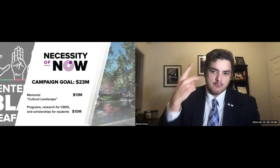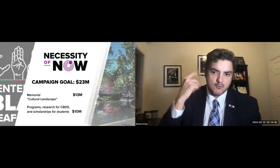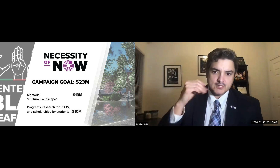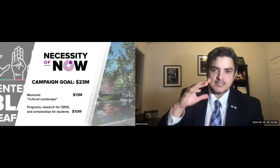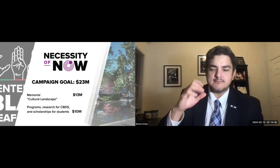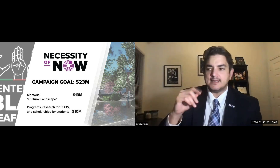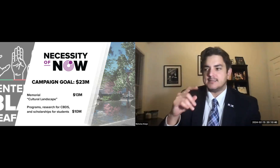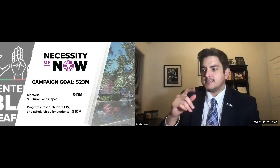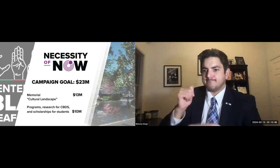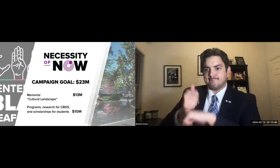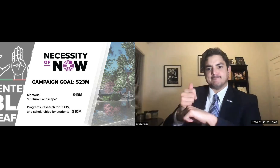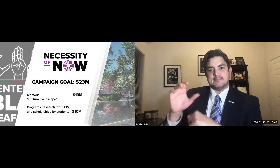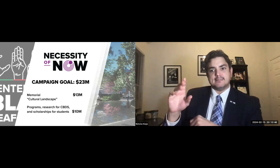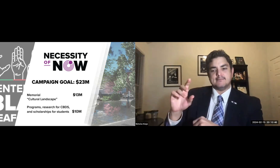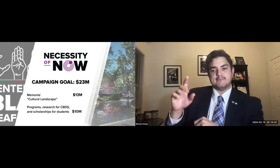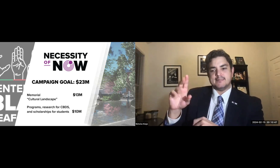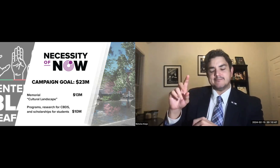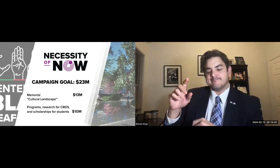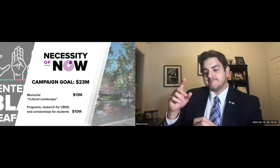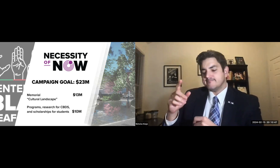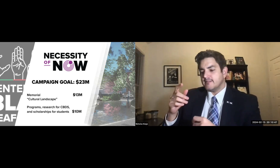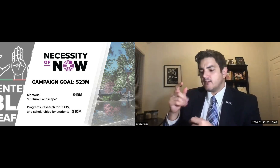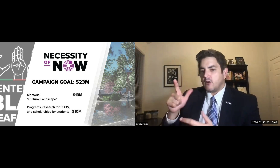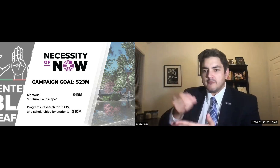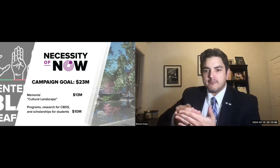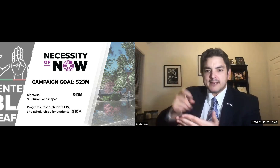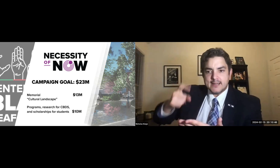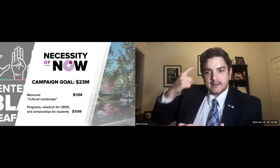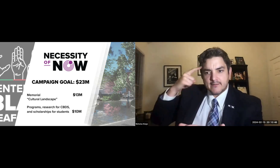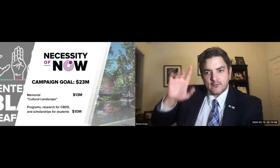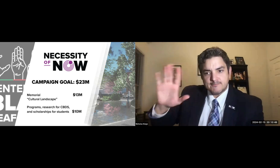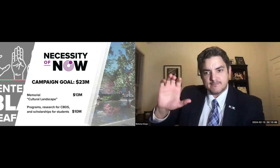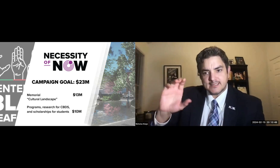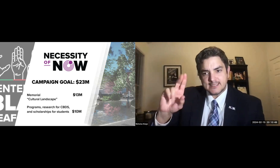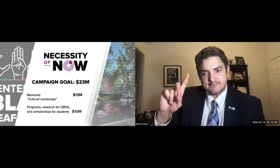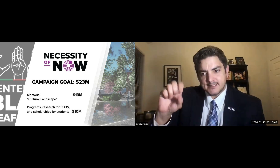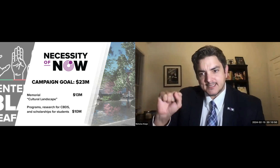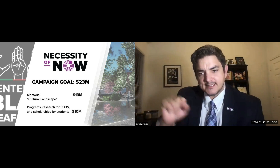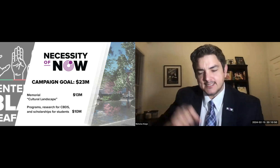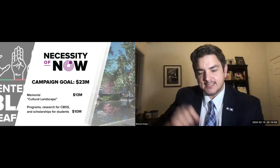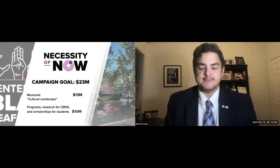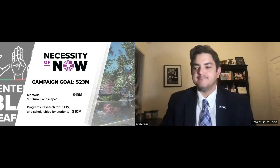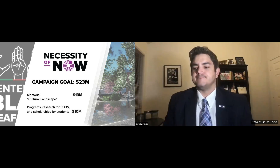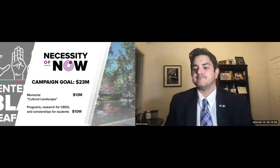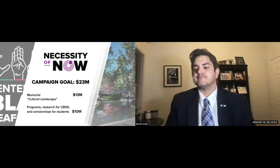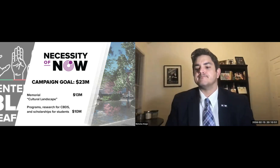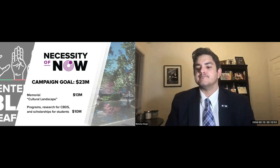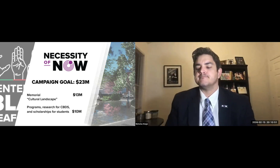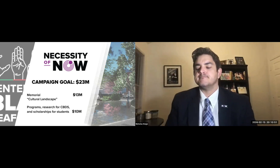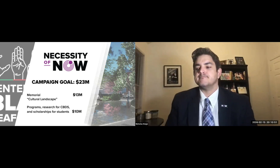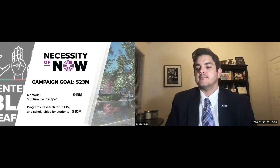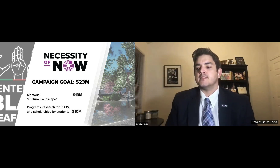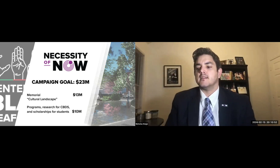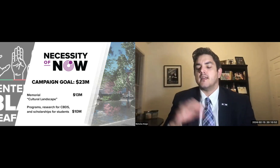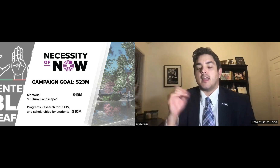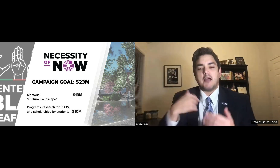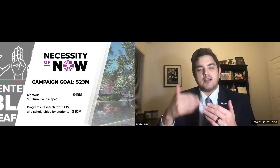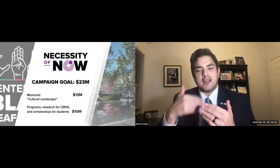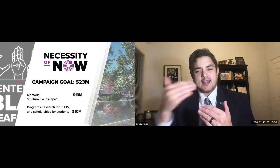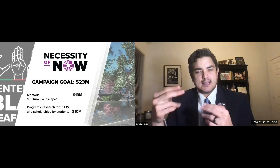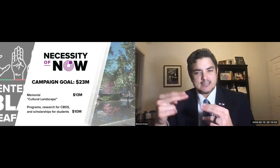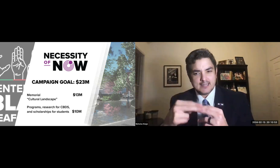forward and get this established. We can have this memorial cultural space and then have all the money that's needed for the